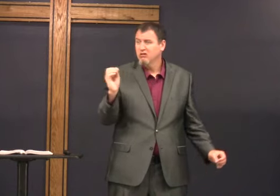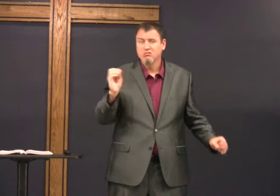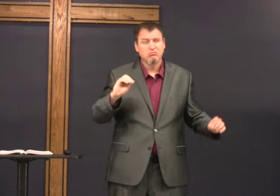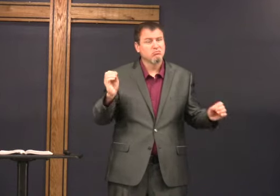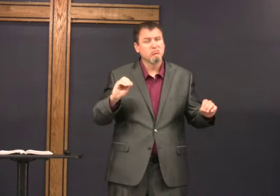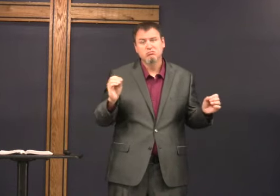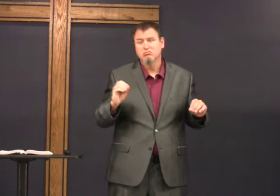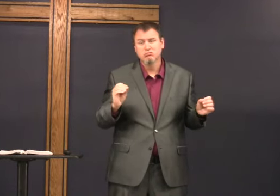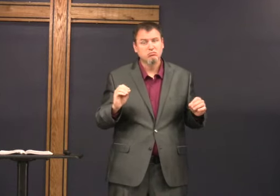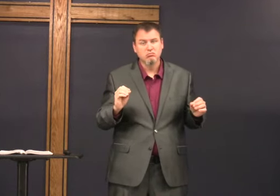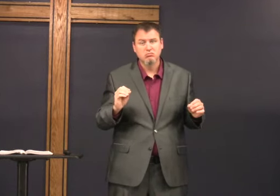friend.